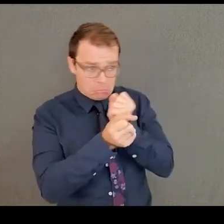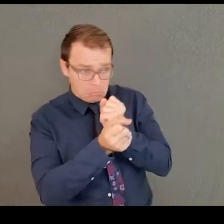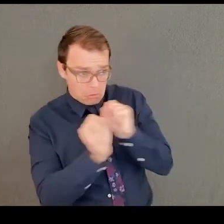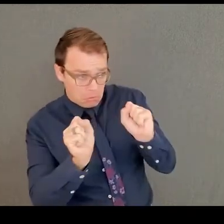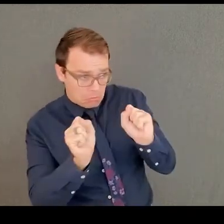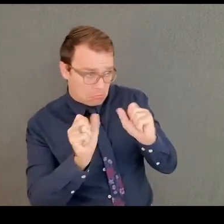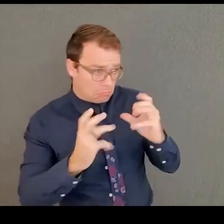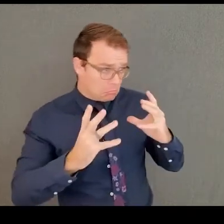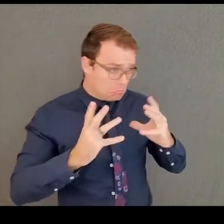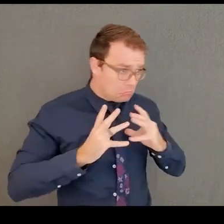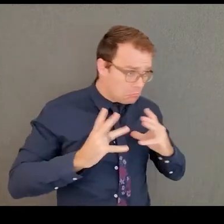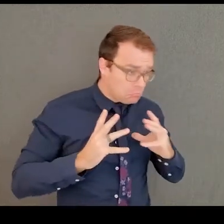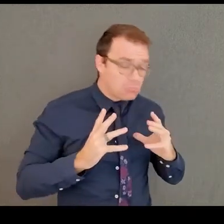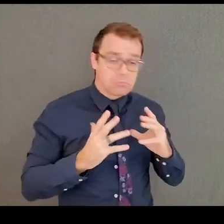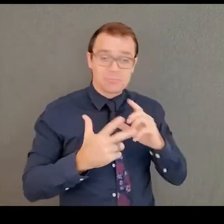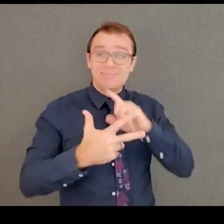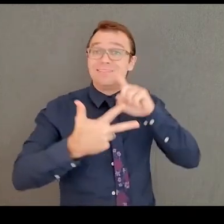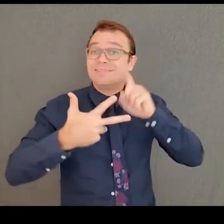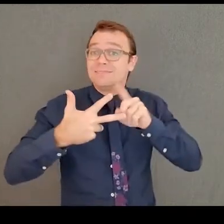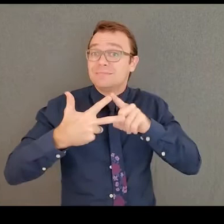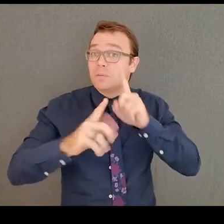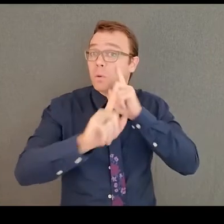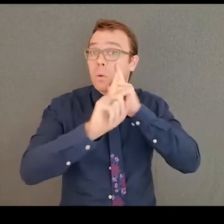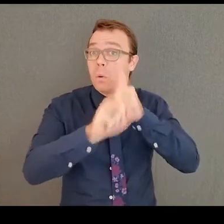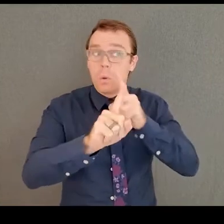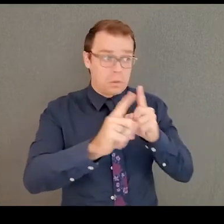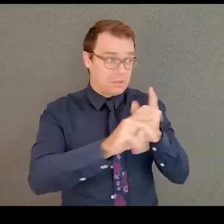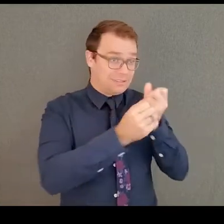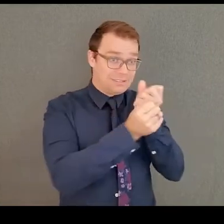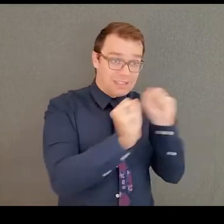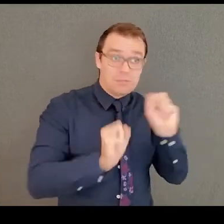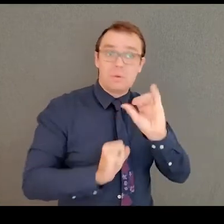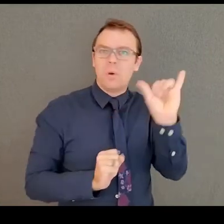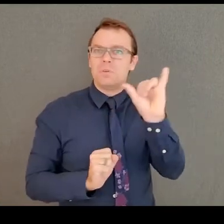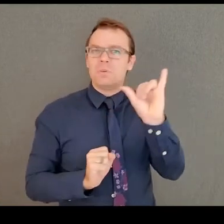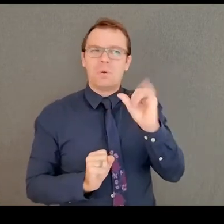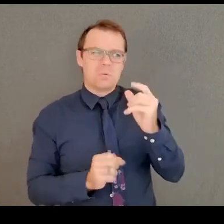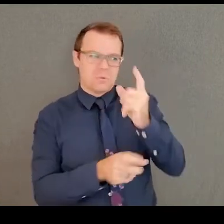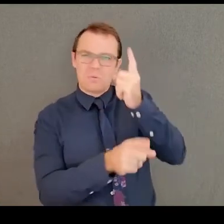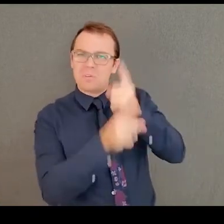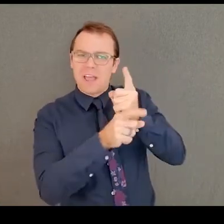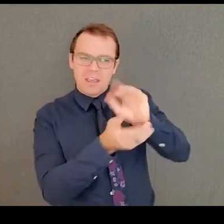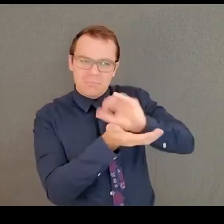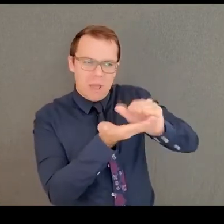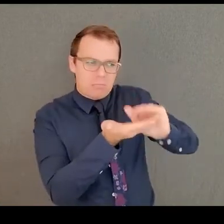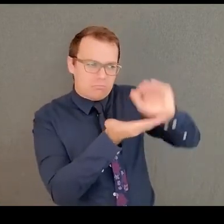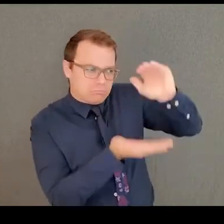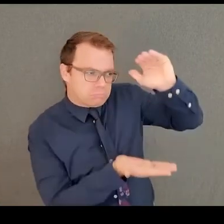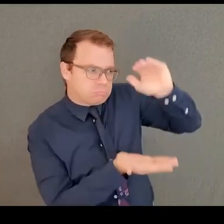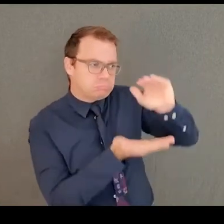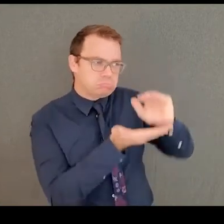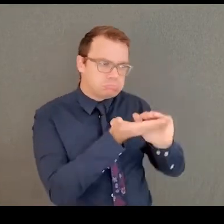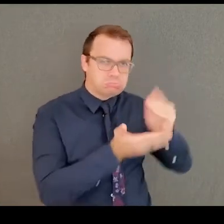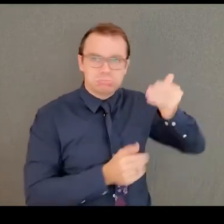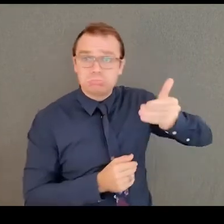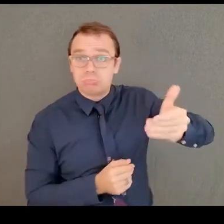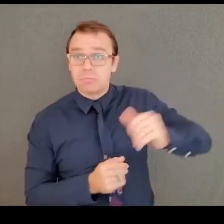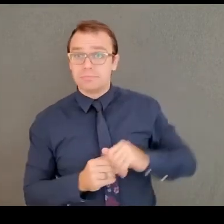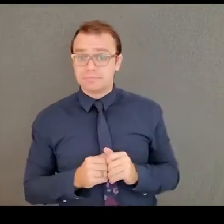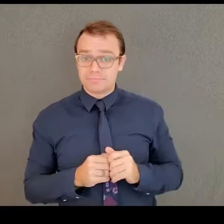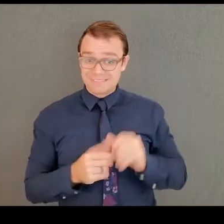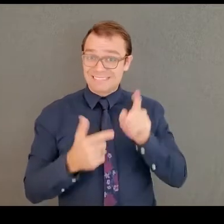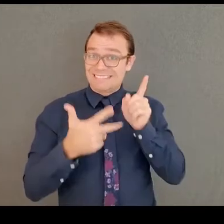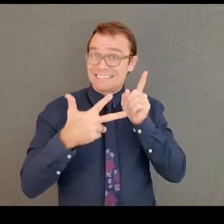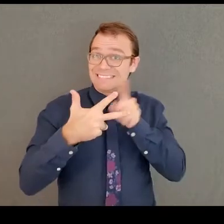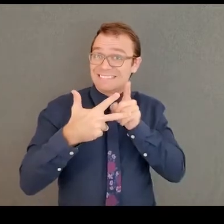of people to make sure it to appear safe. The goal of phase 2 is to make sure the vaccine looks safe and that we have what we think is the dose that could be